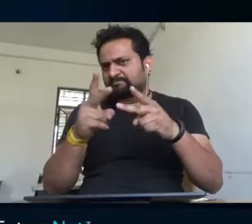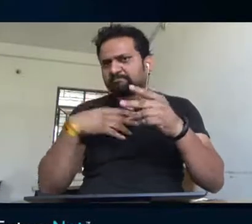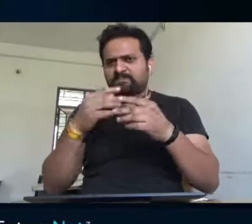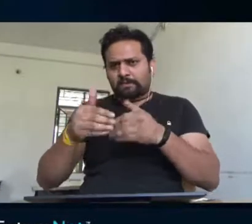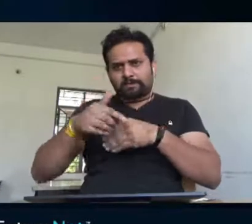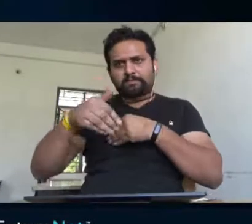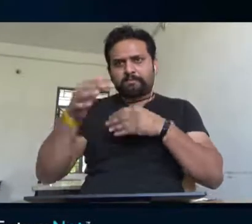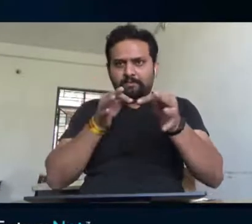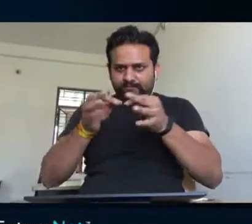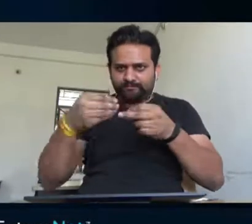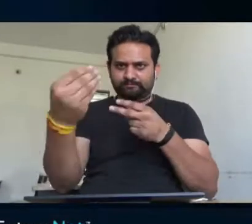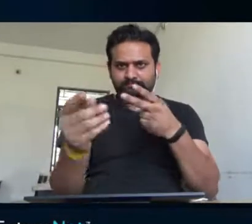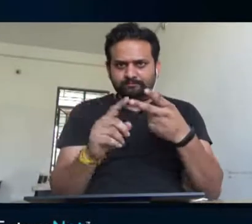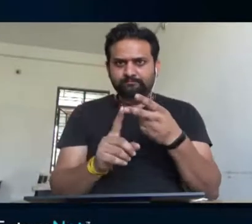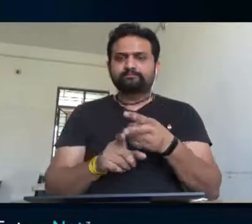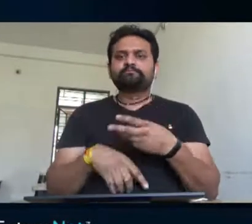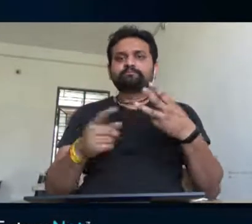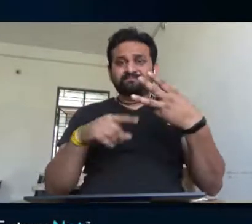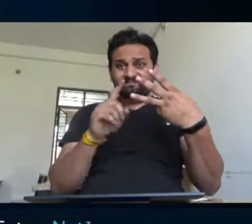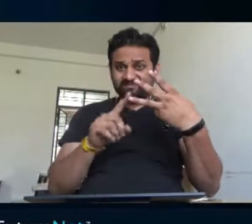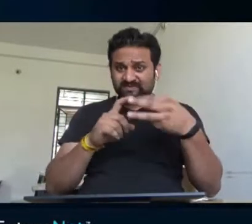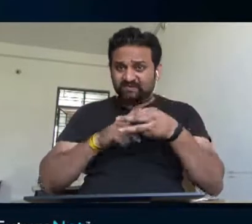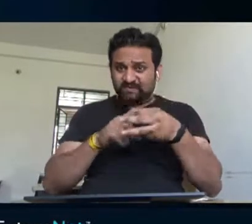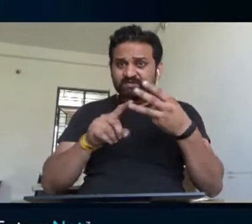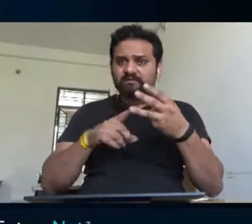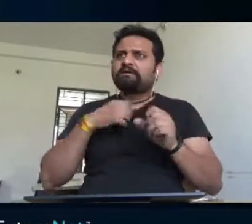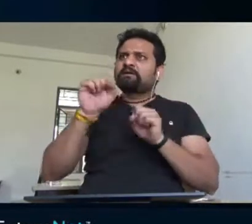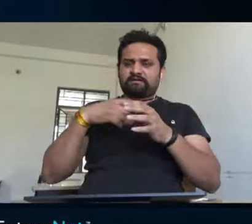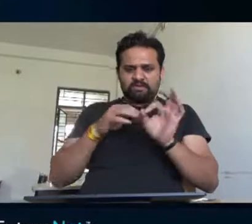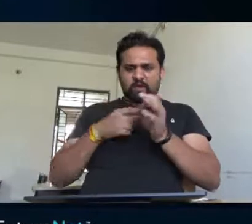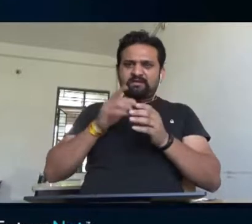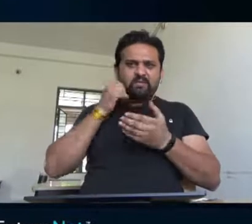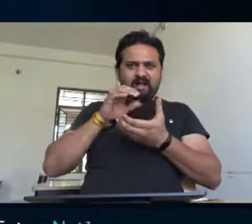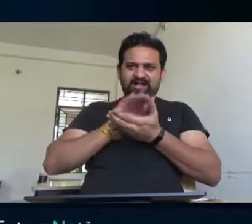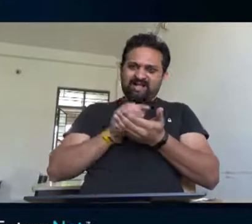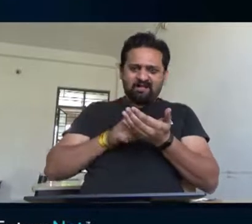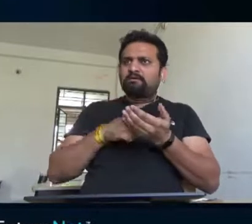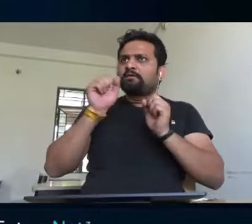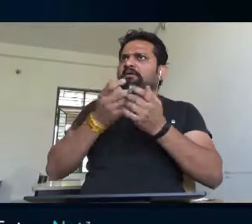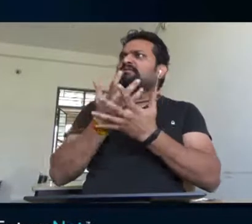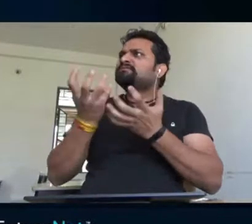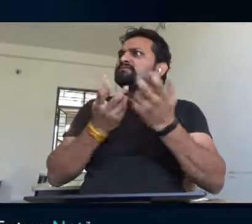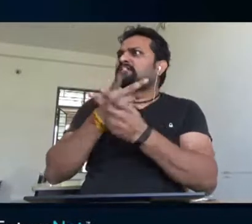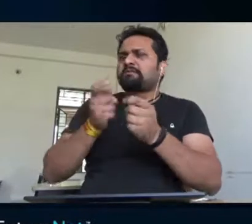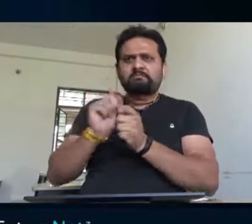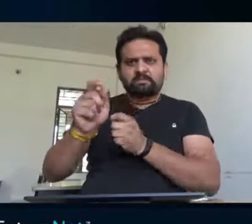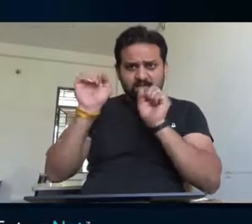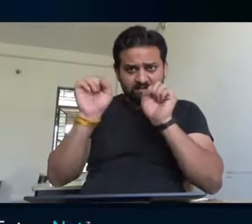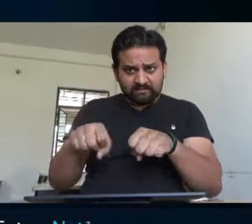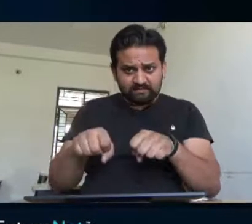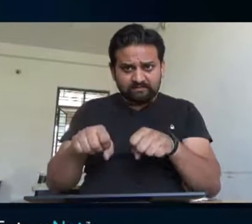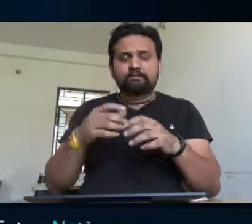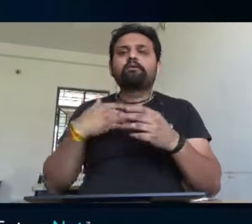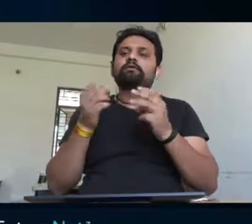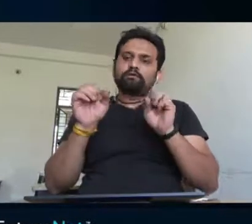few minutes. And the third question is, can I pay with the coin? And the main question overall is,